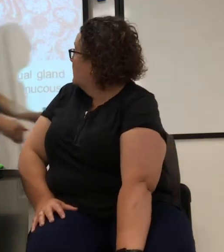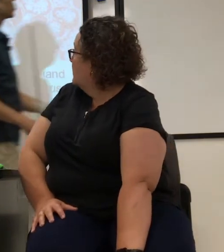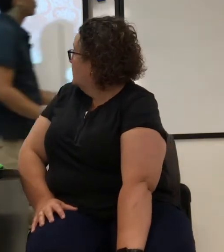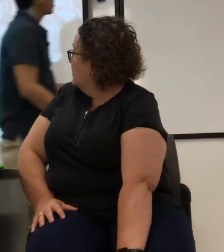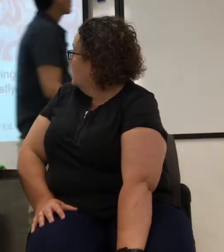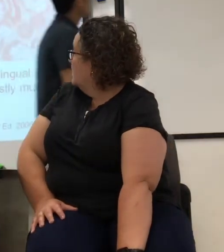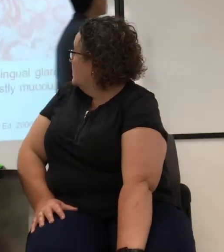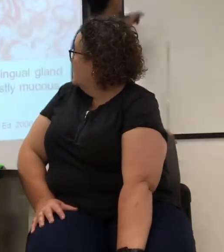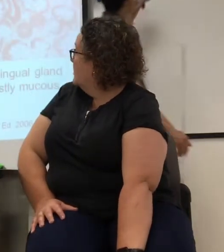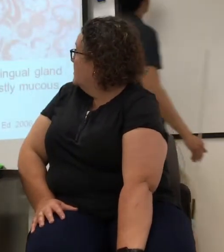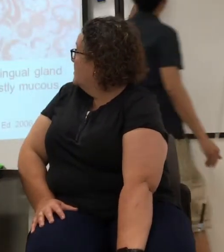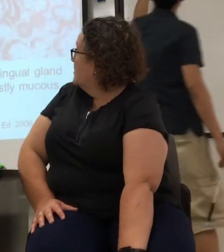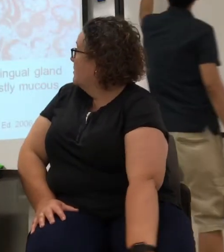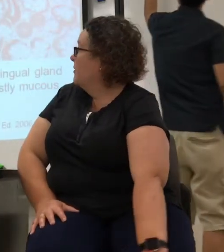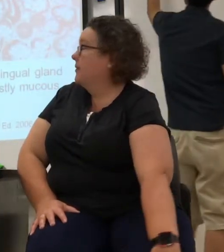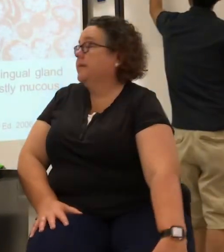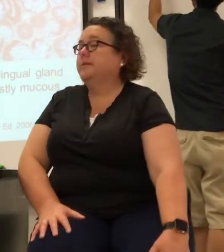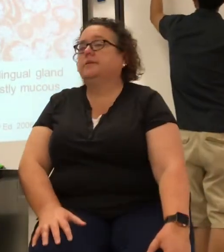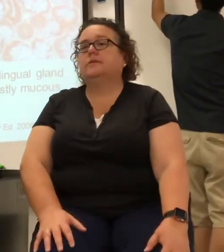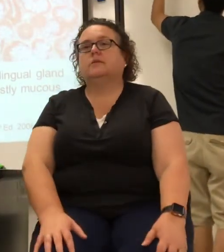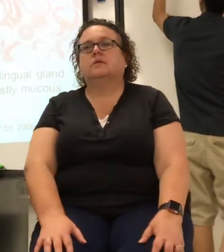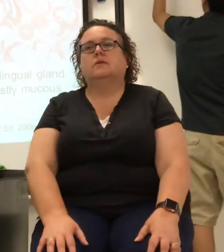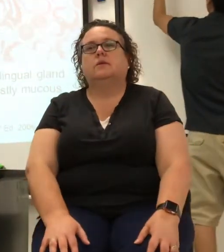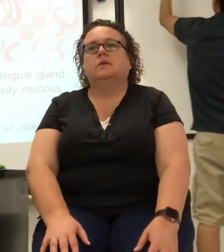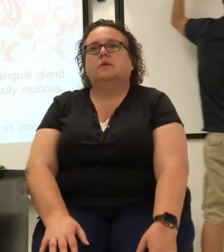So the innovation was